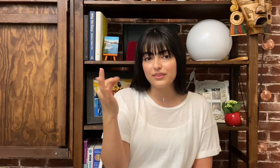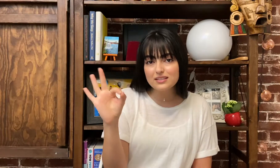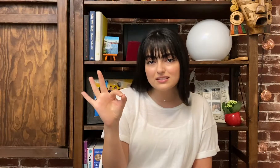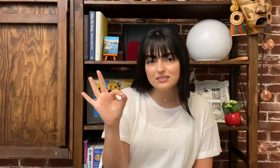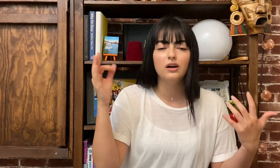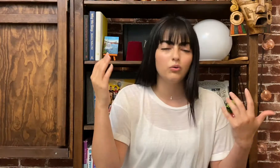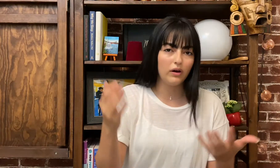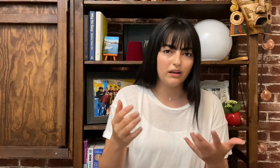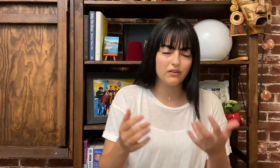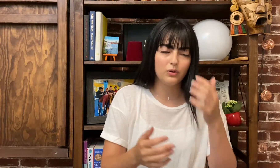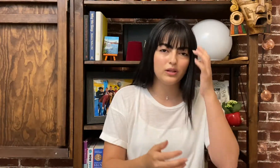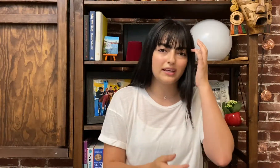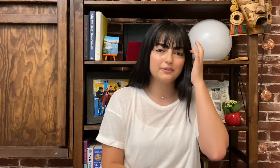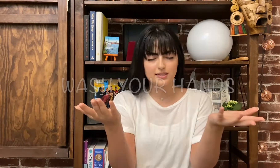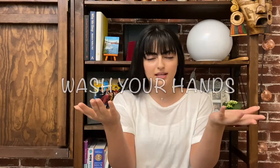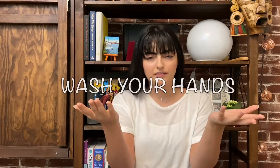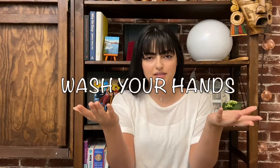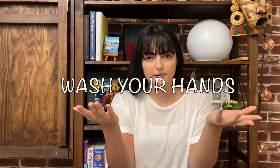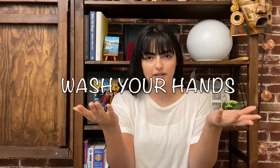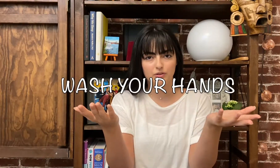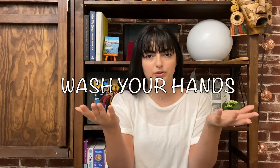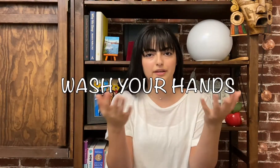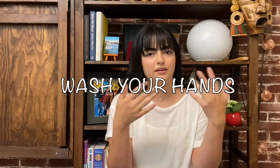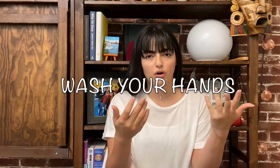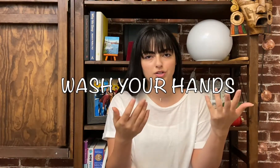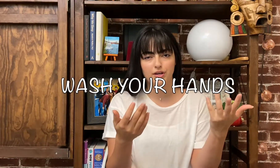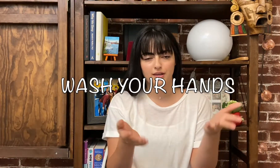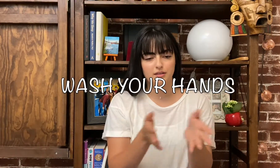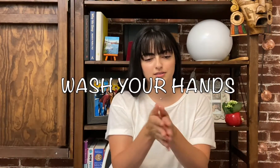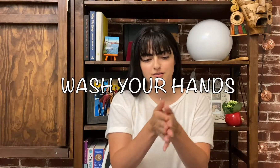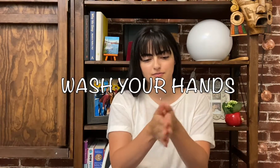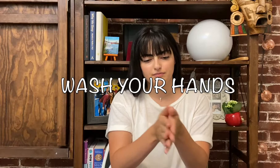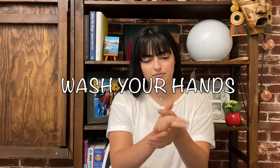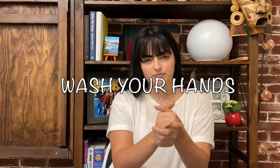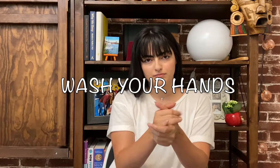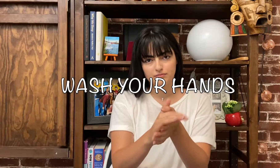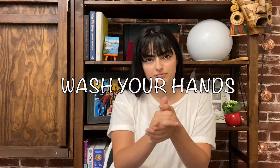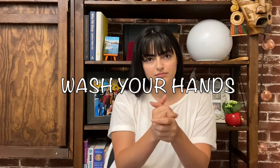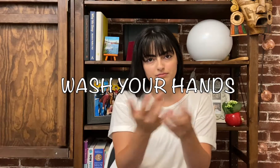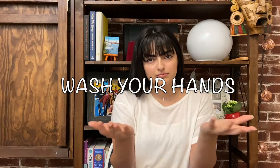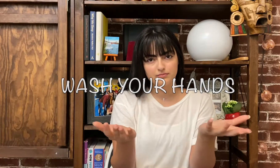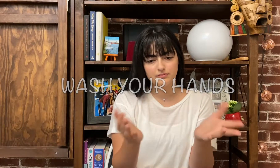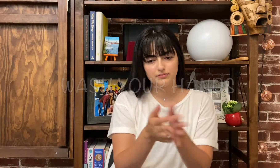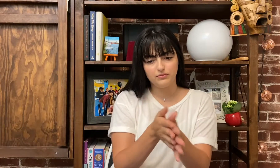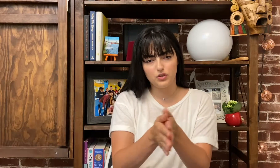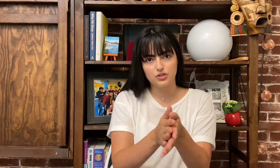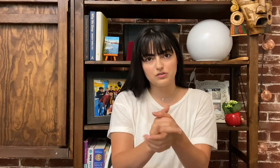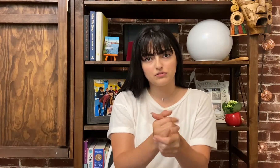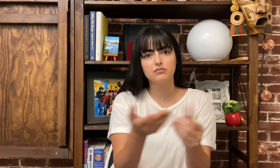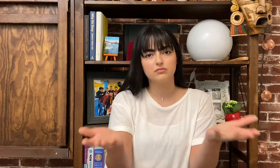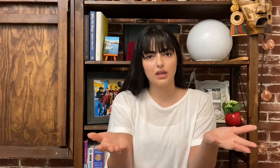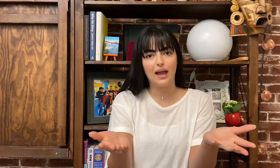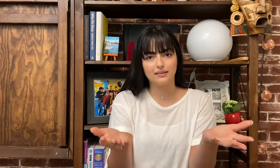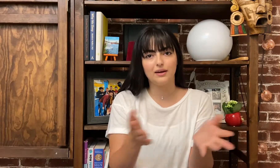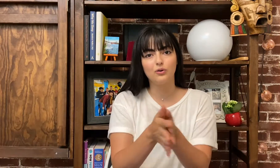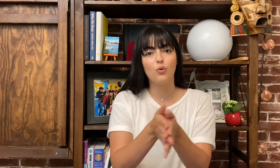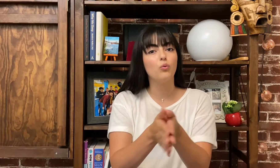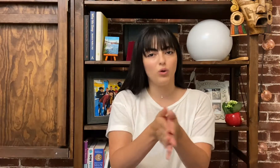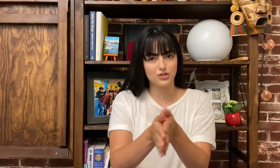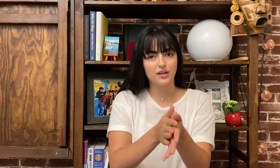this, whatever you like. Self-explanatory, wash your hands. You just act out washing your